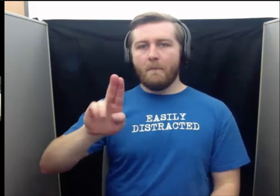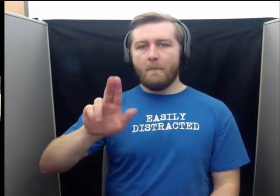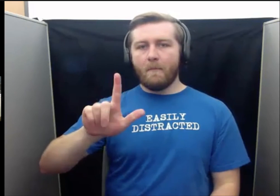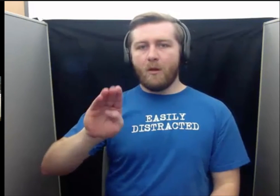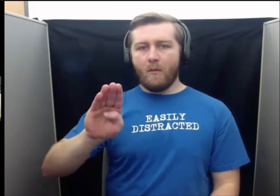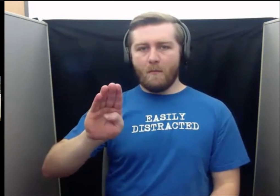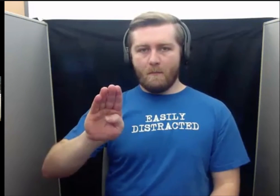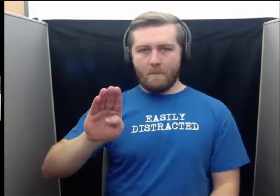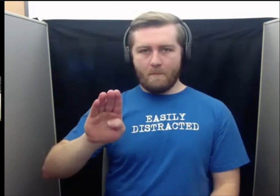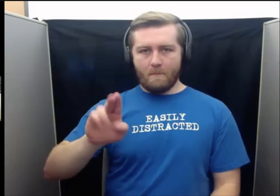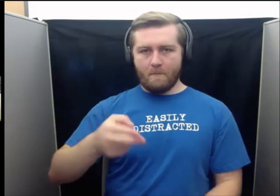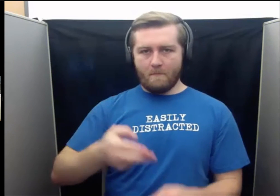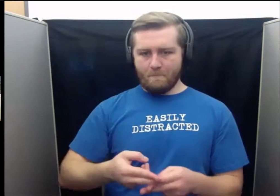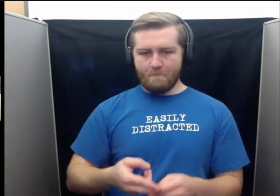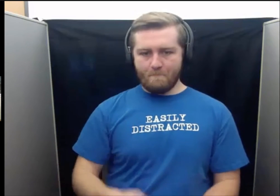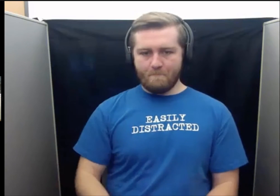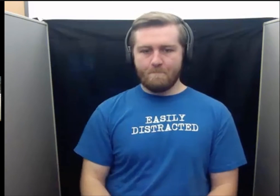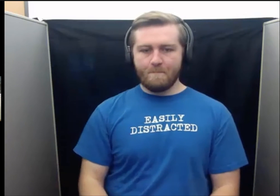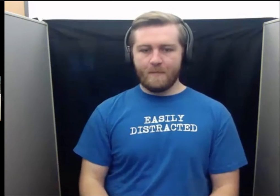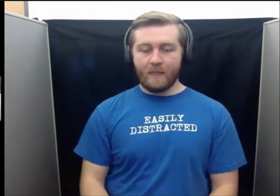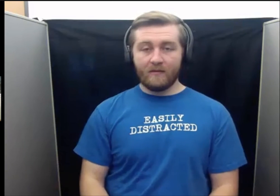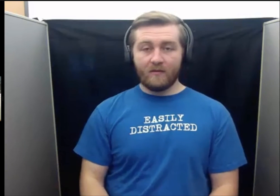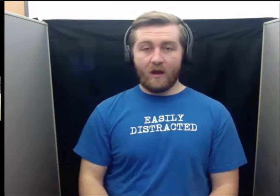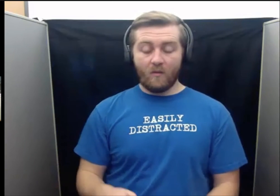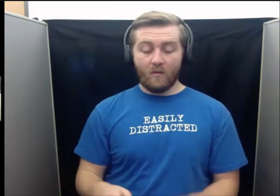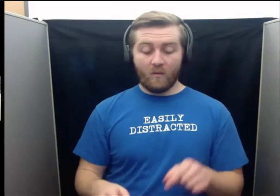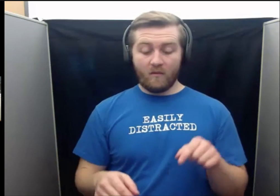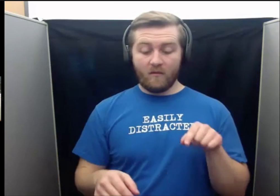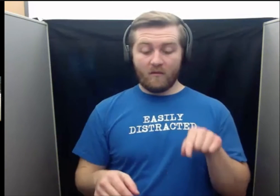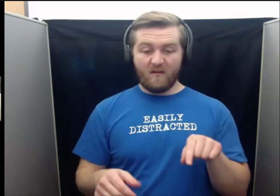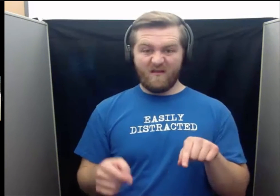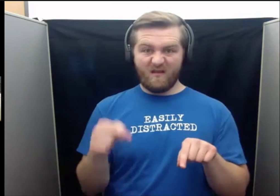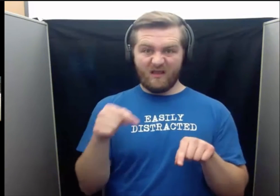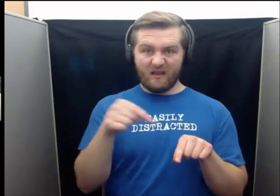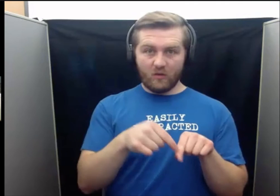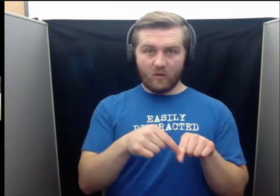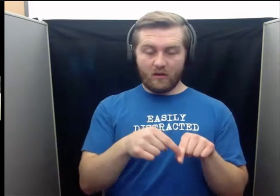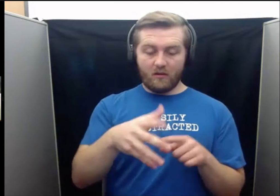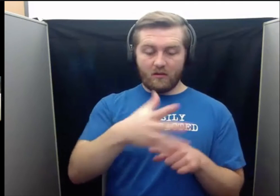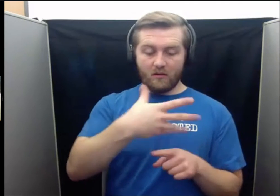these two, and they take this bulb here, and they get it wet.